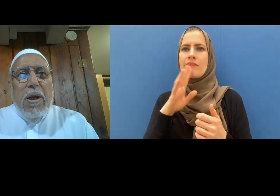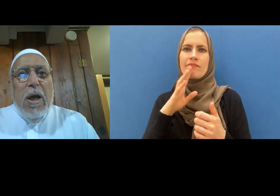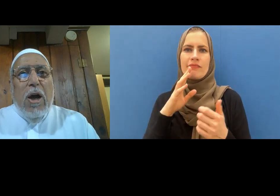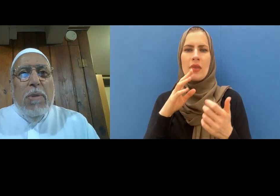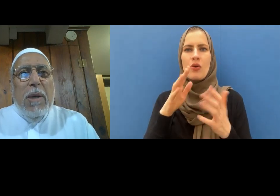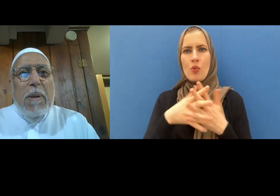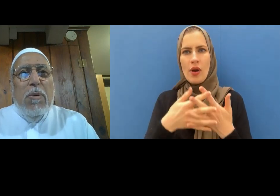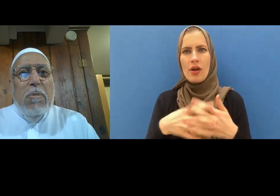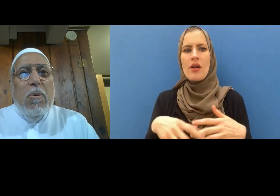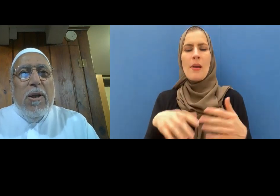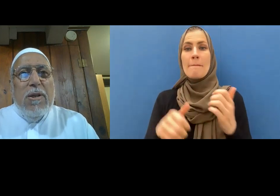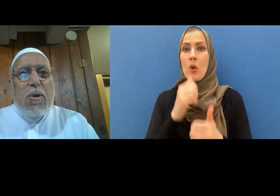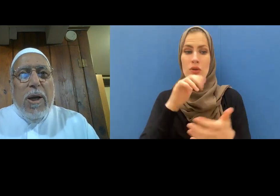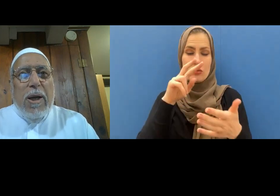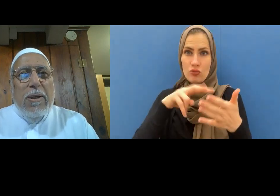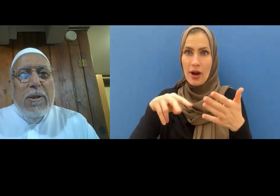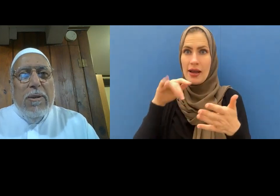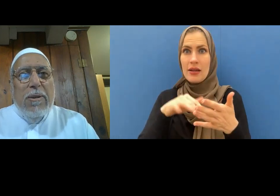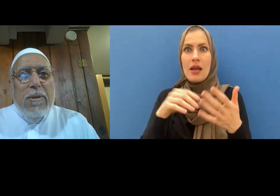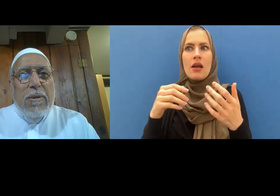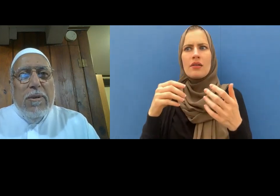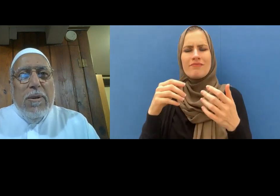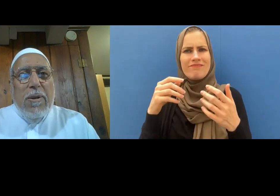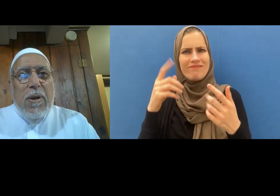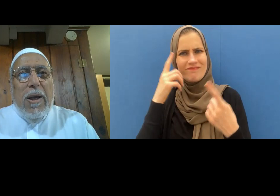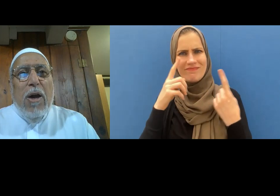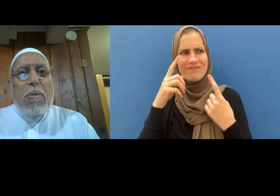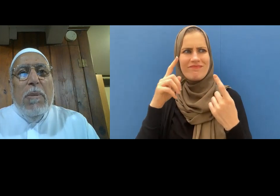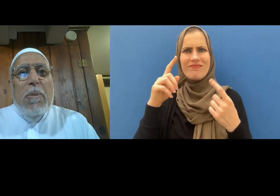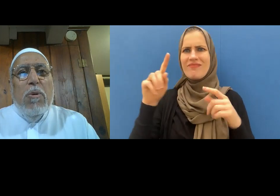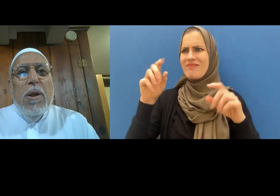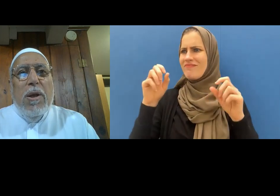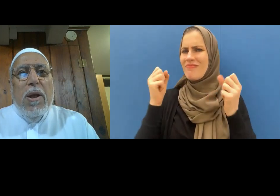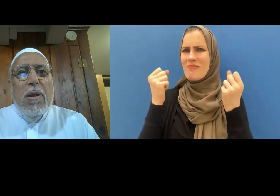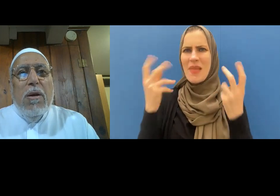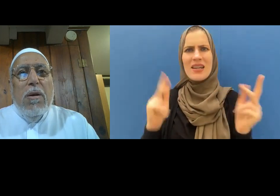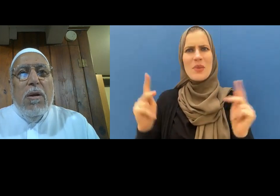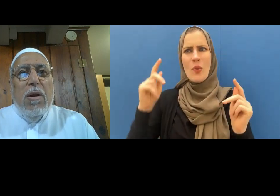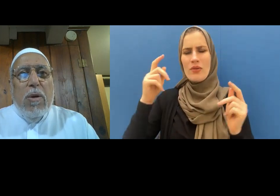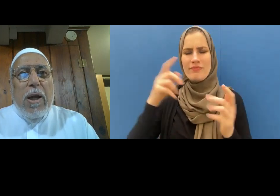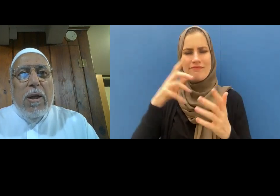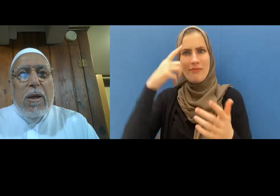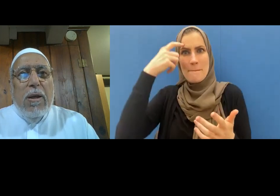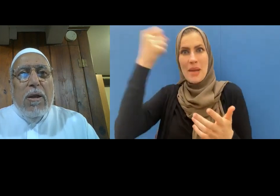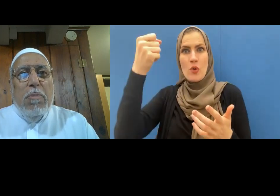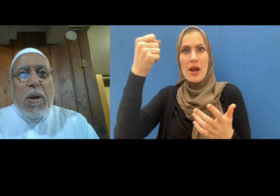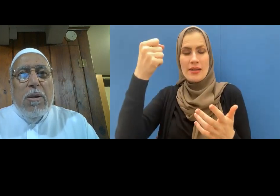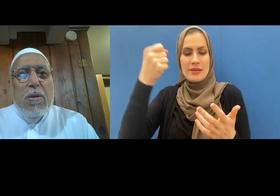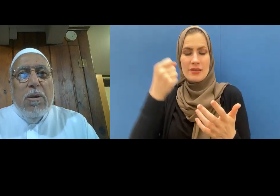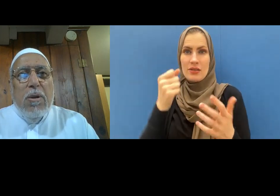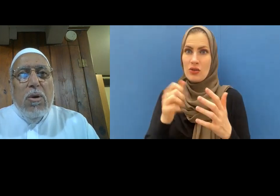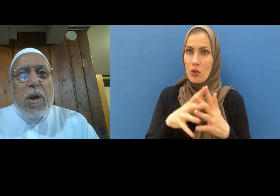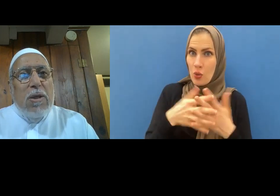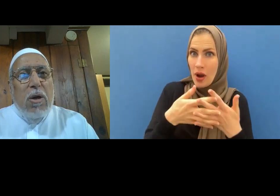Imagine how many people memorize the Quran and how many people read the Quran in